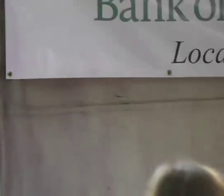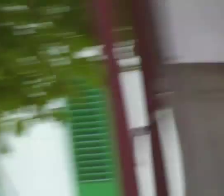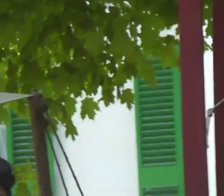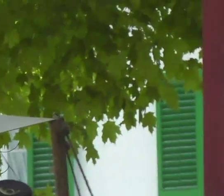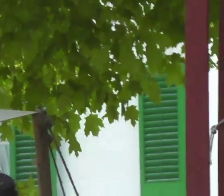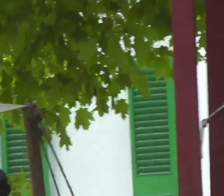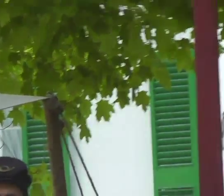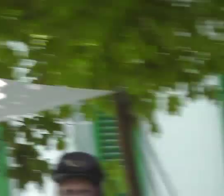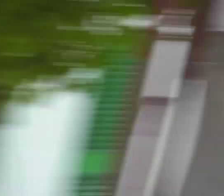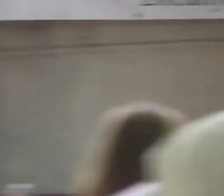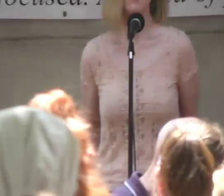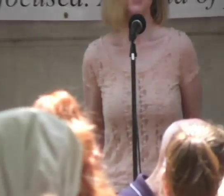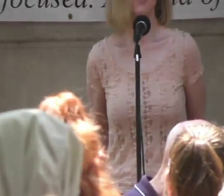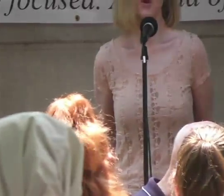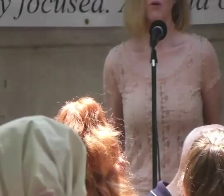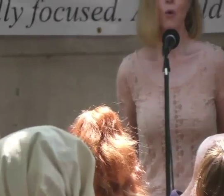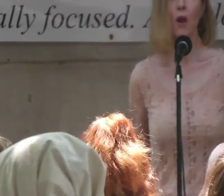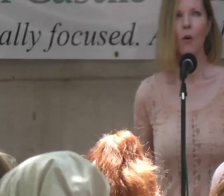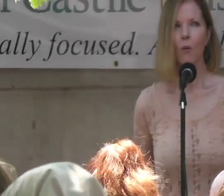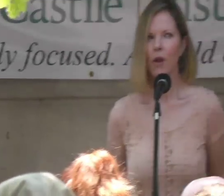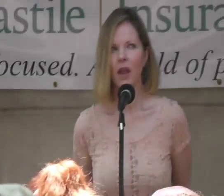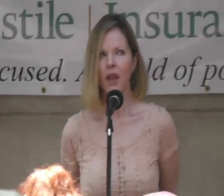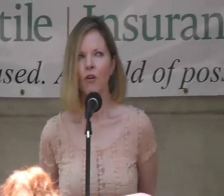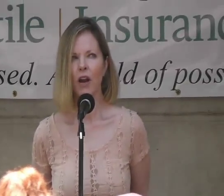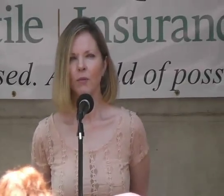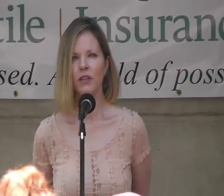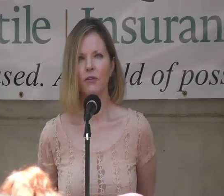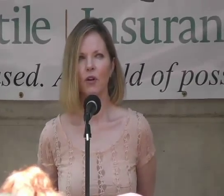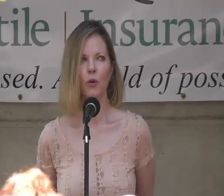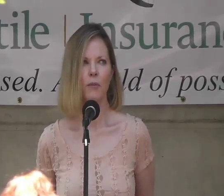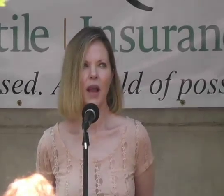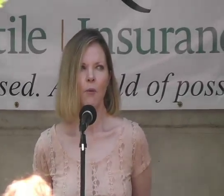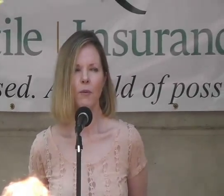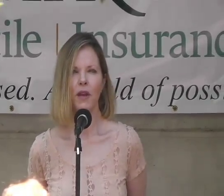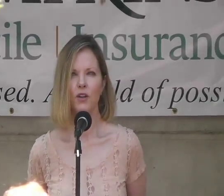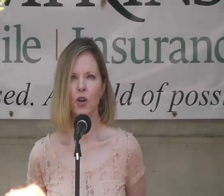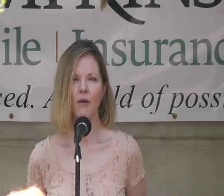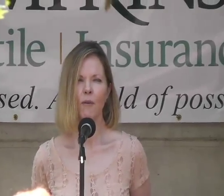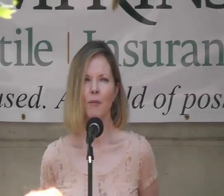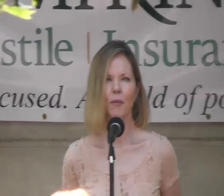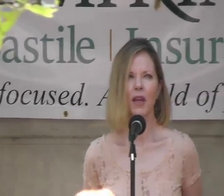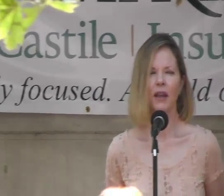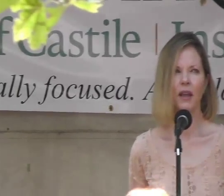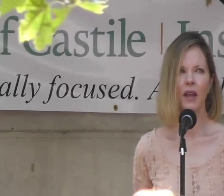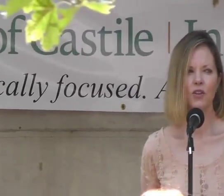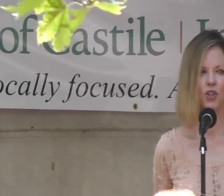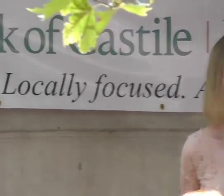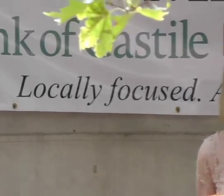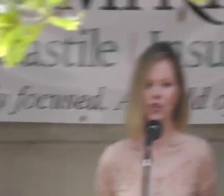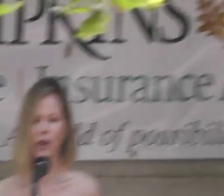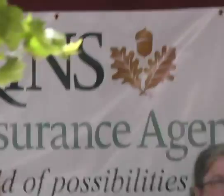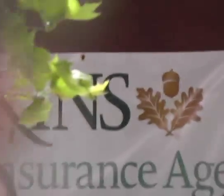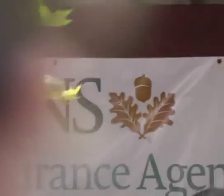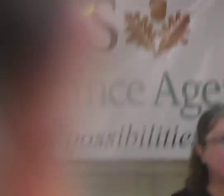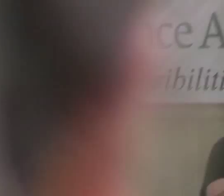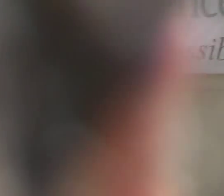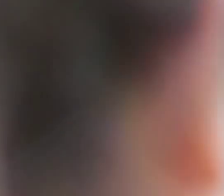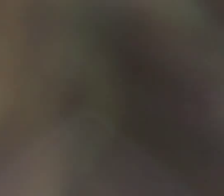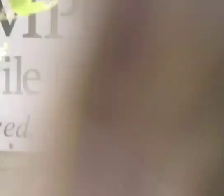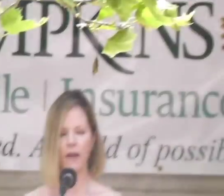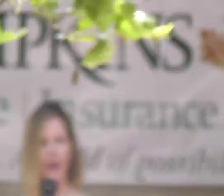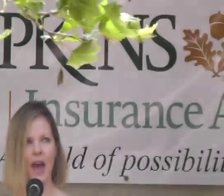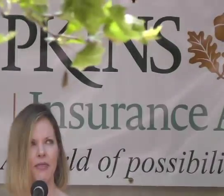very difficult. And at times it was incredibly difficult. We'd be I remember shooting at a train